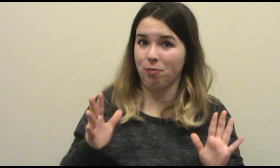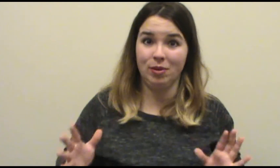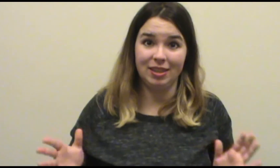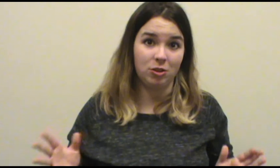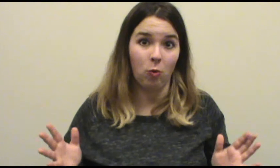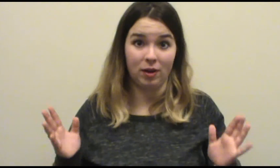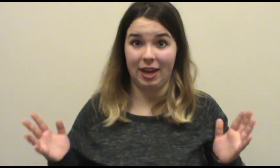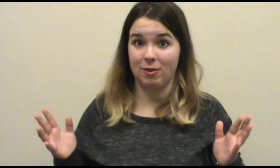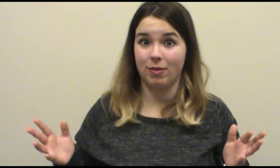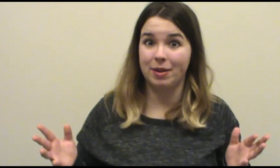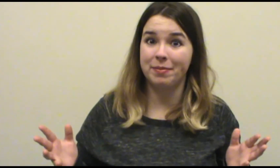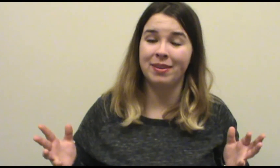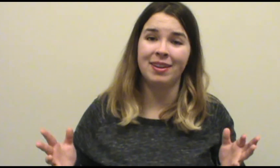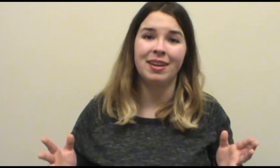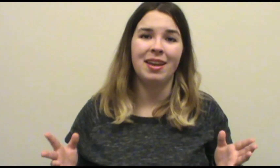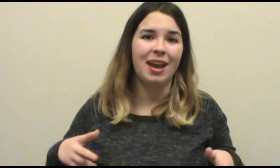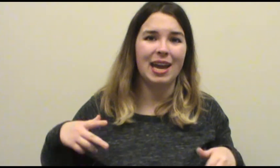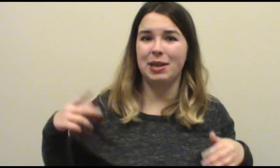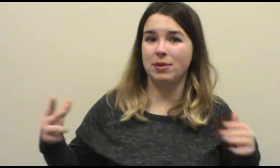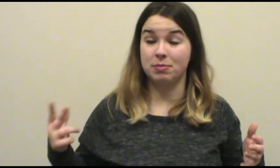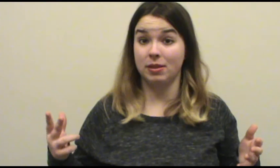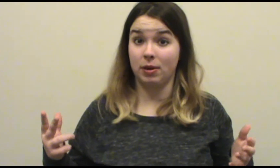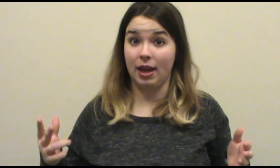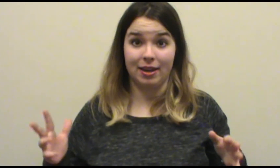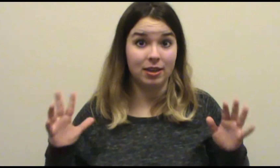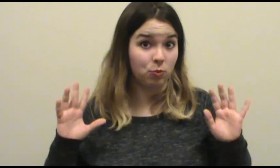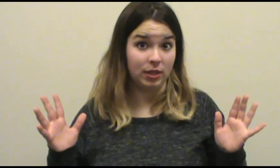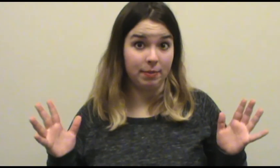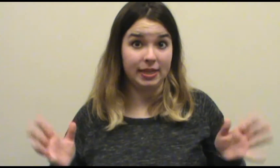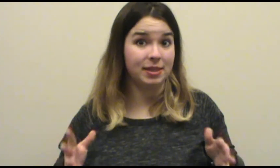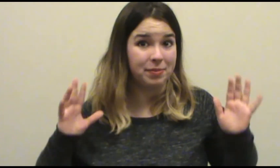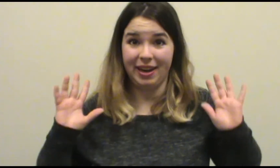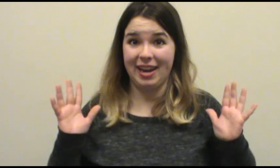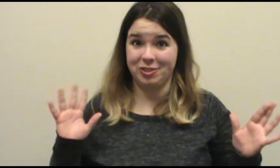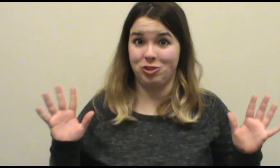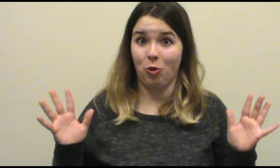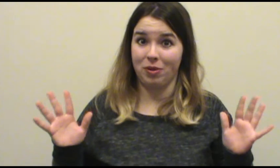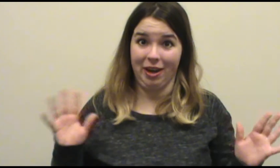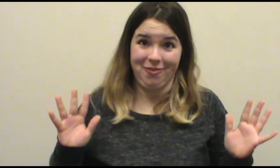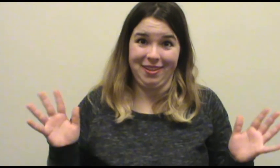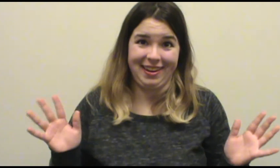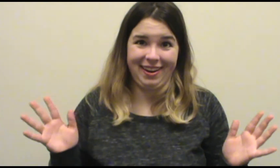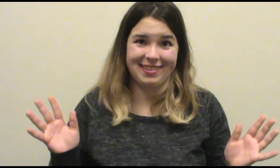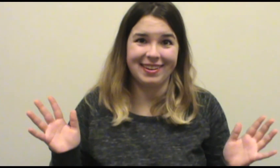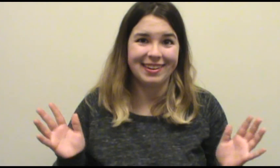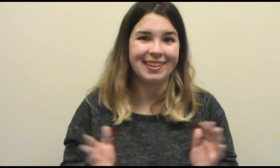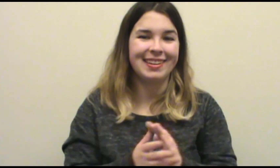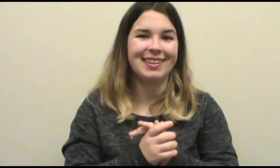really don't care for him. He was really well acted and really amazing, but I just don't care for the character.